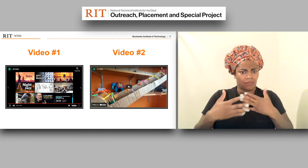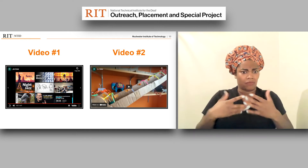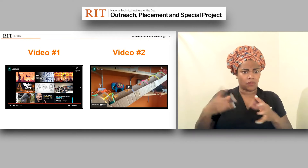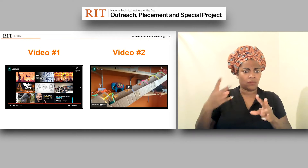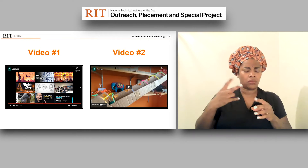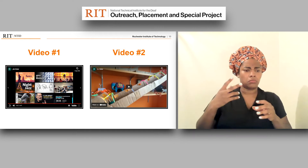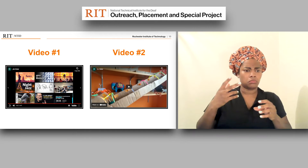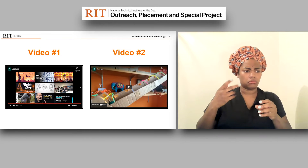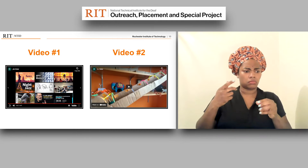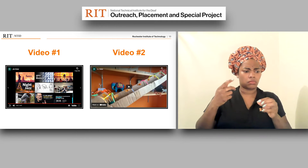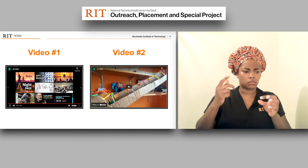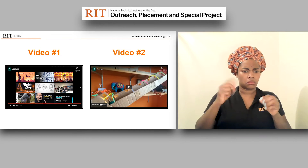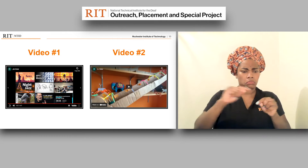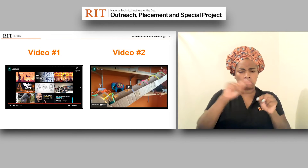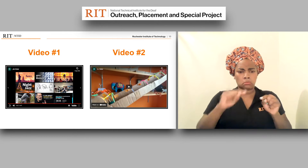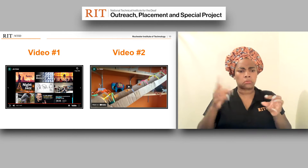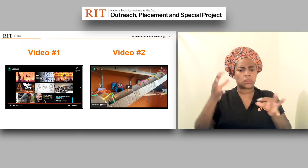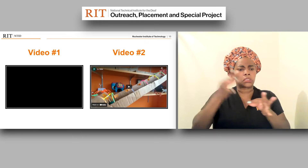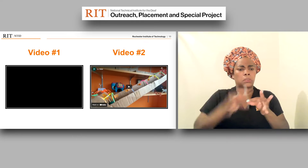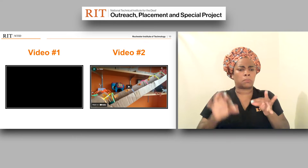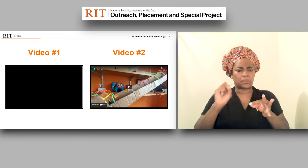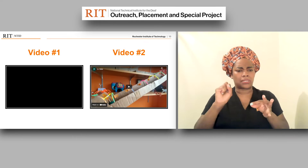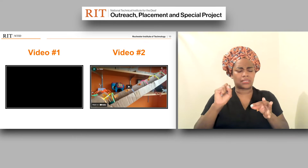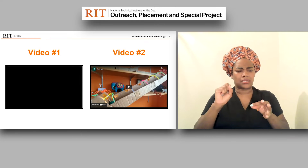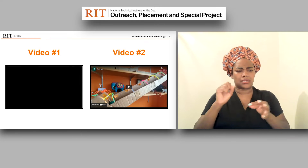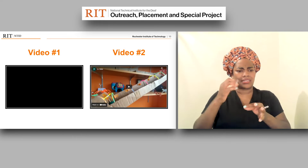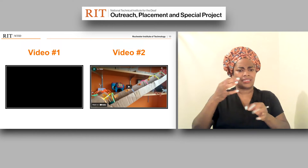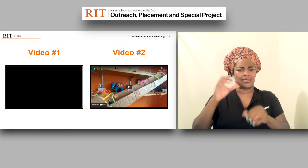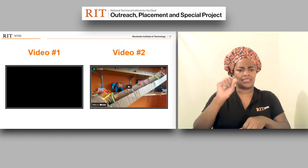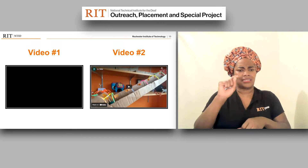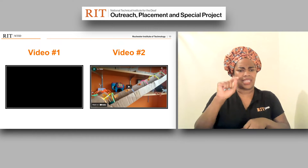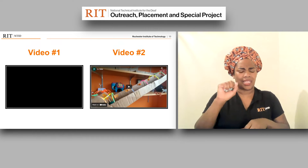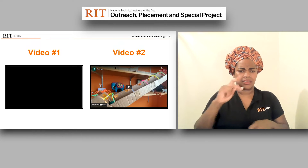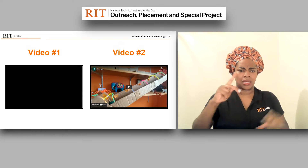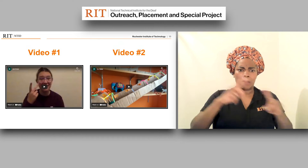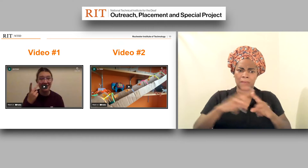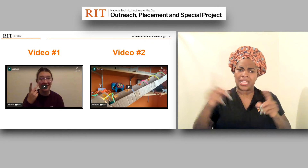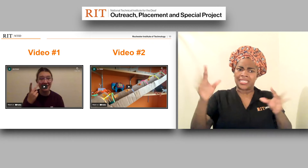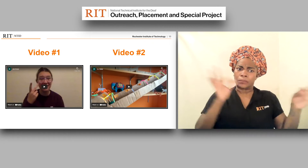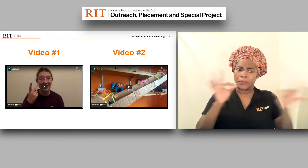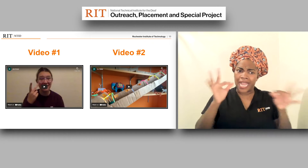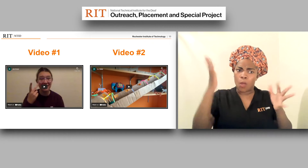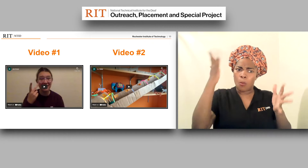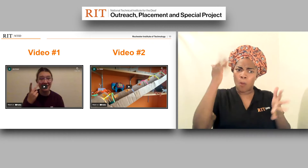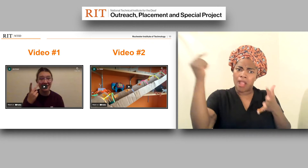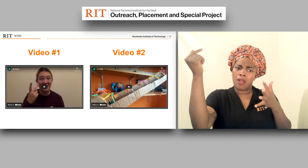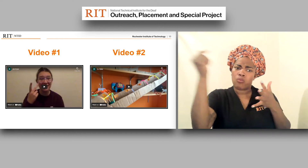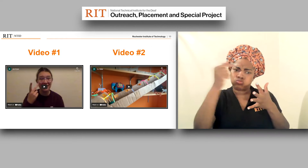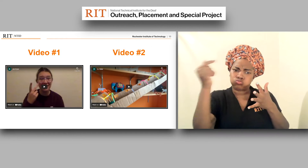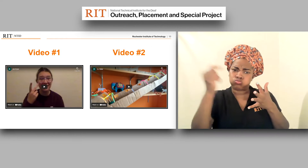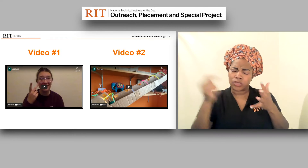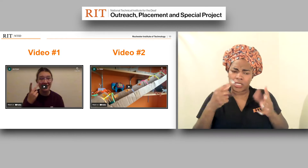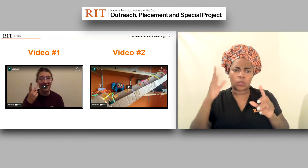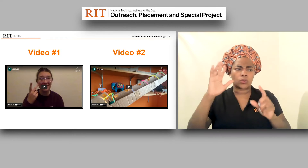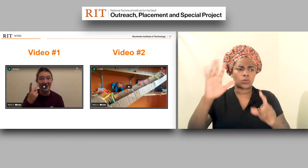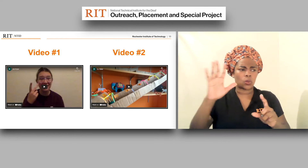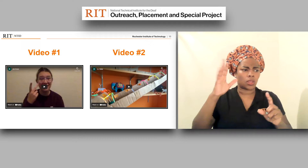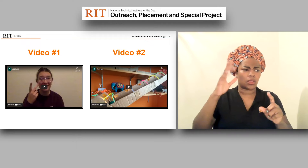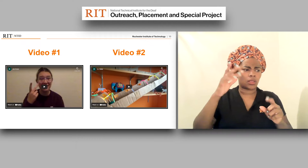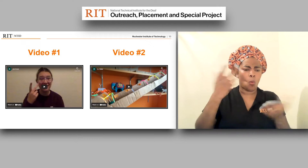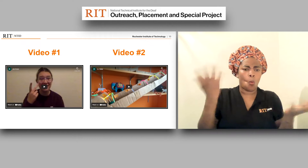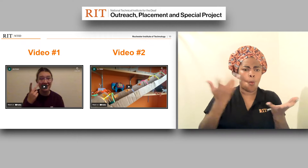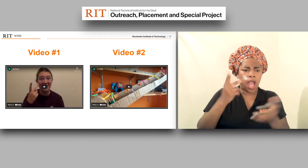was a simple one, but the reason you need to explain all the parts, because you have to decide what